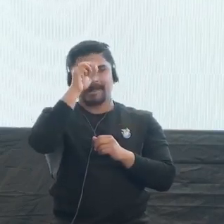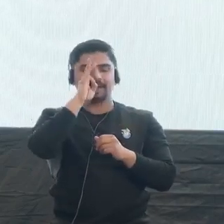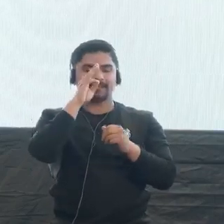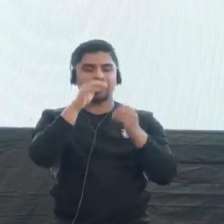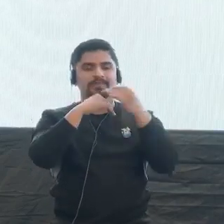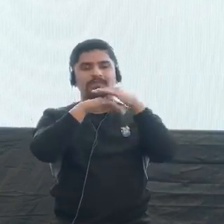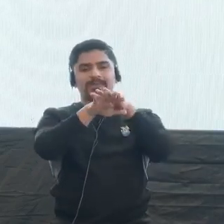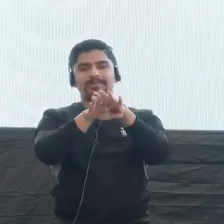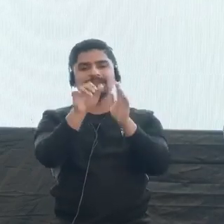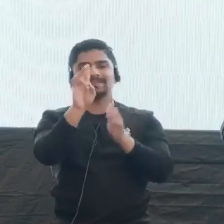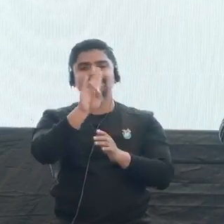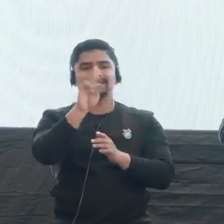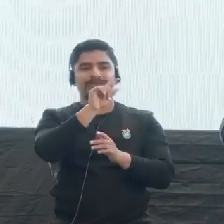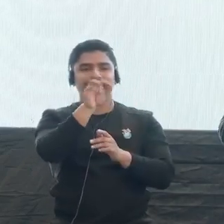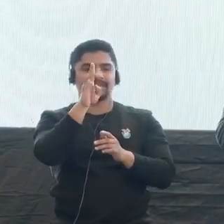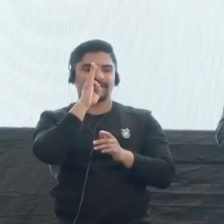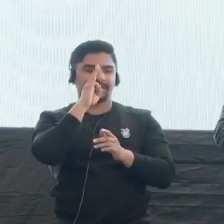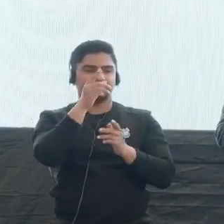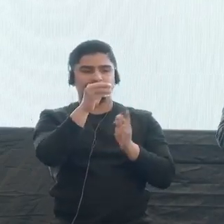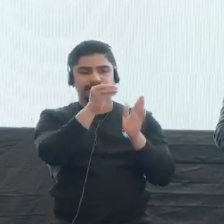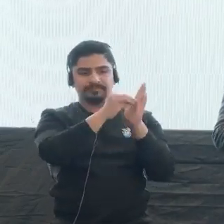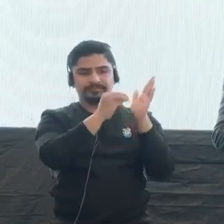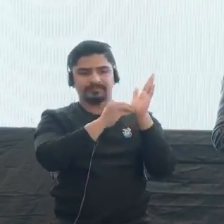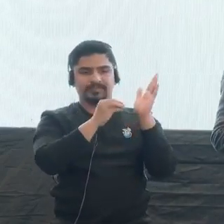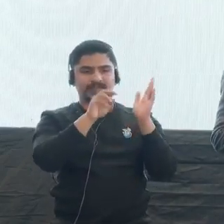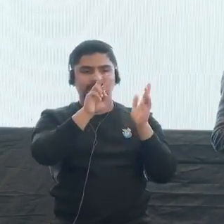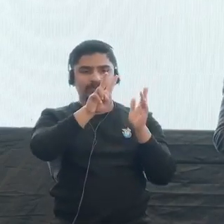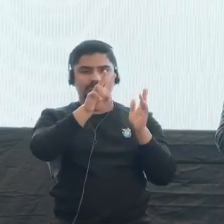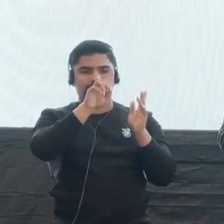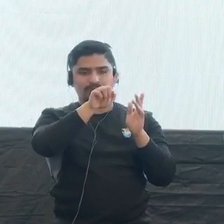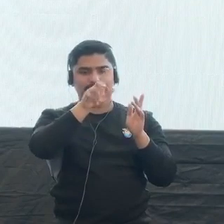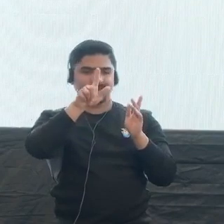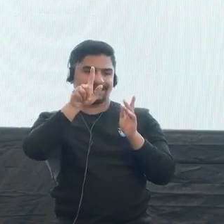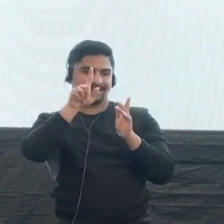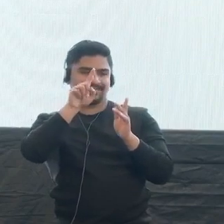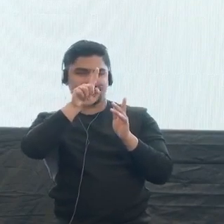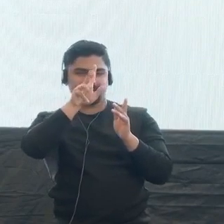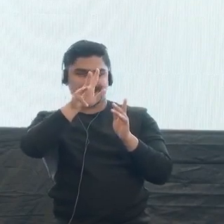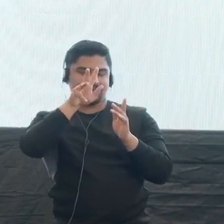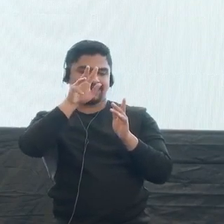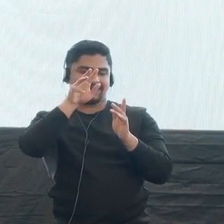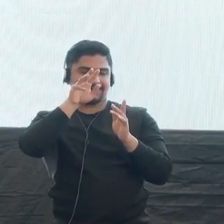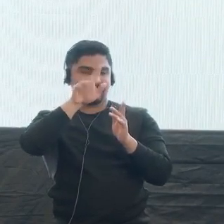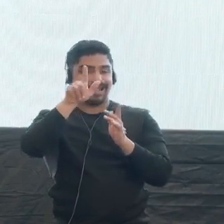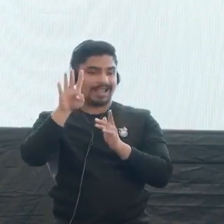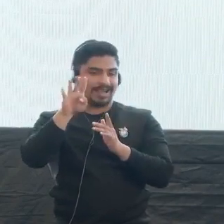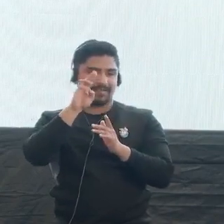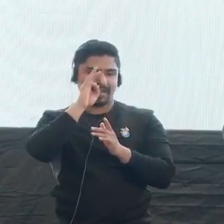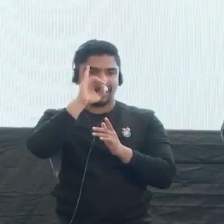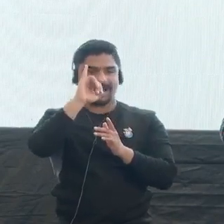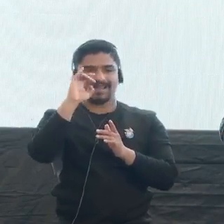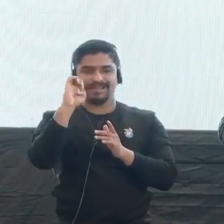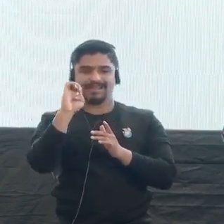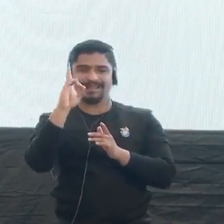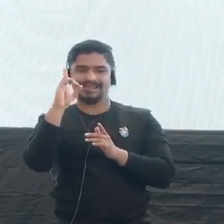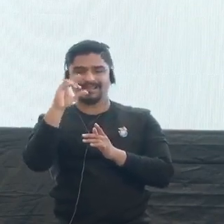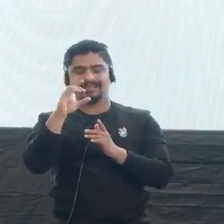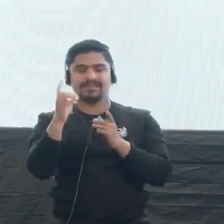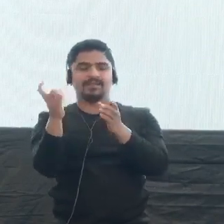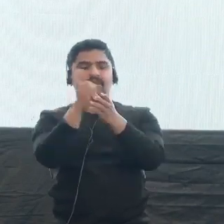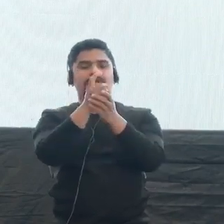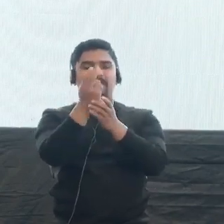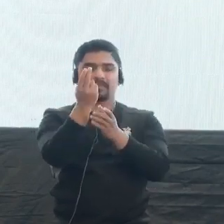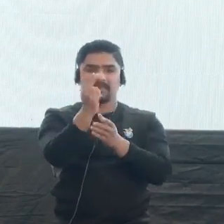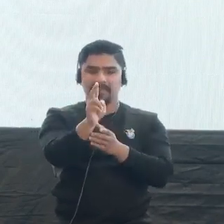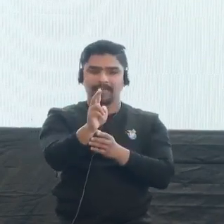1974, there is integrated education for disabled children. The Indian government had